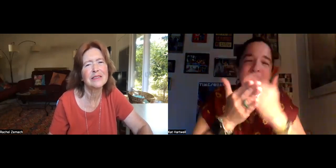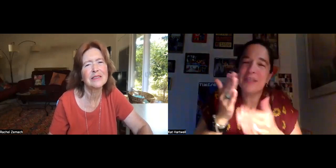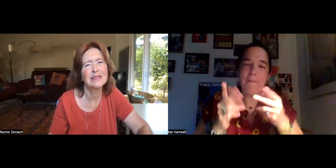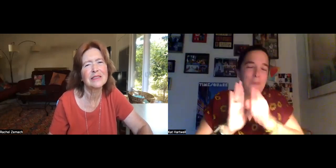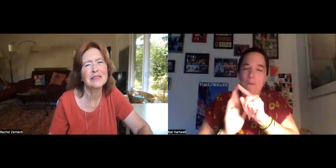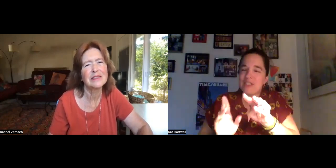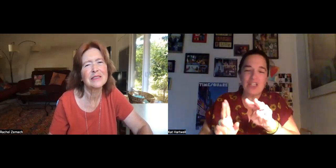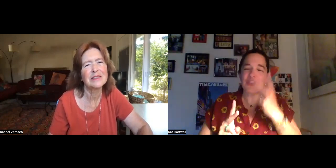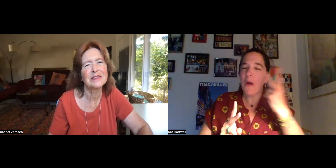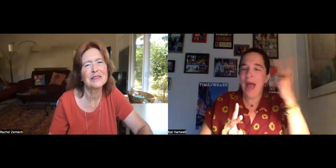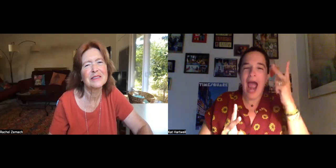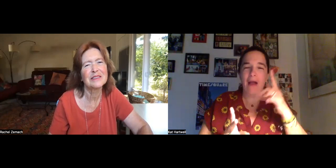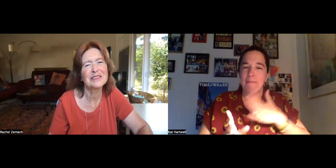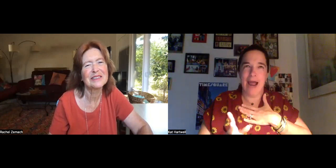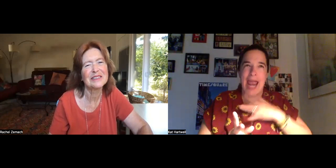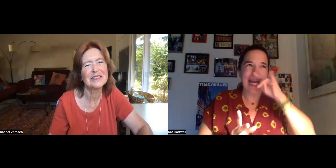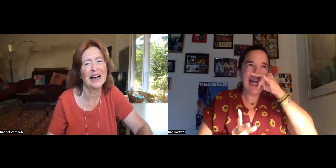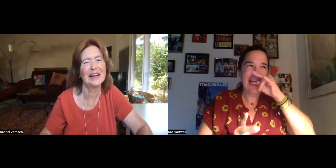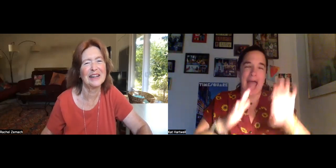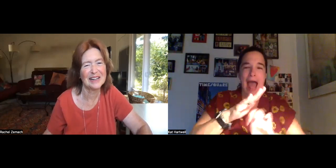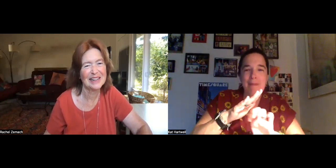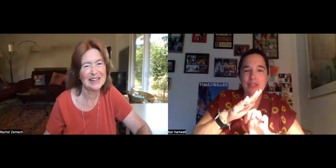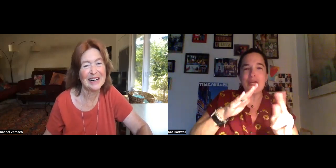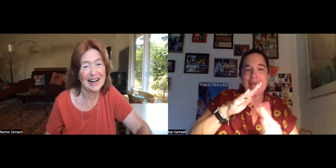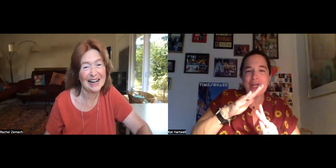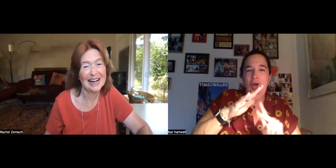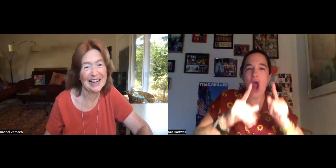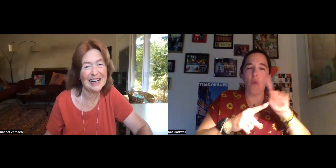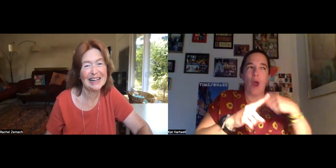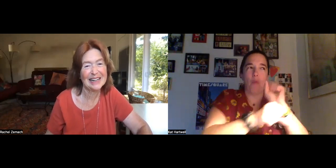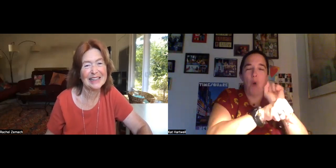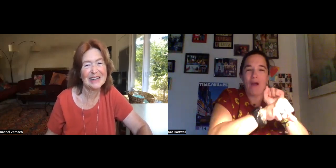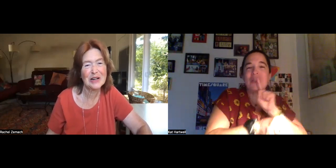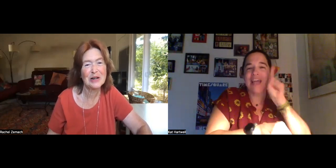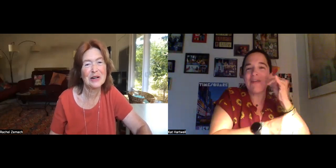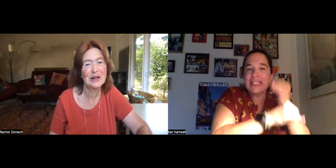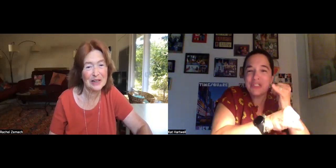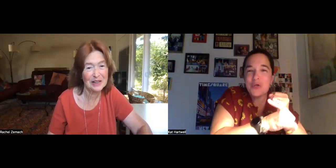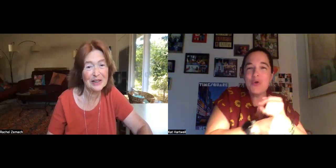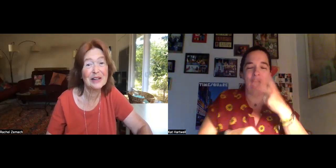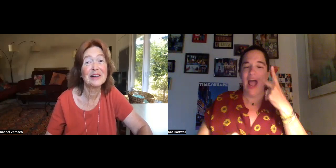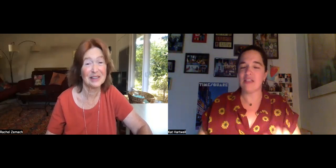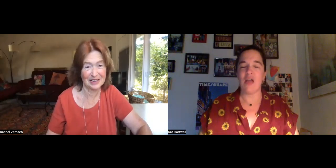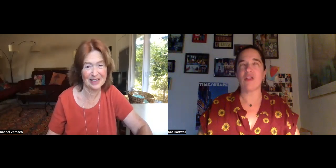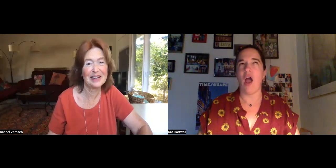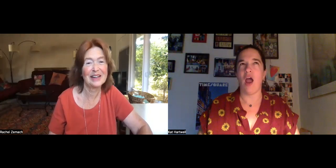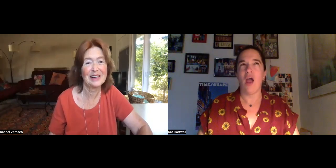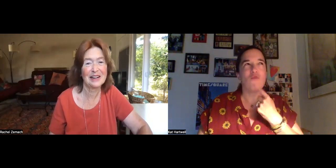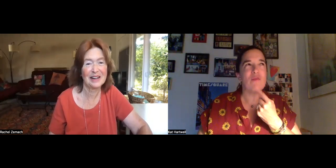The moment I should look back, my 10th elementary kindergarten when work of the death is due, I can't lie. Blah, blah,